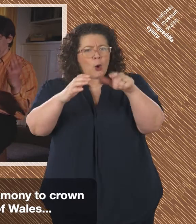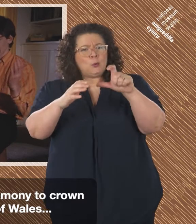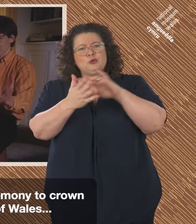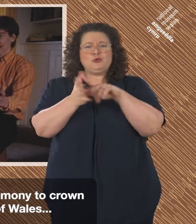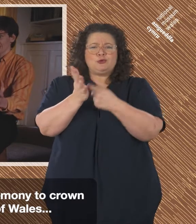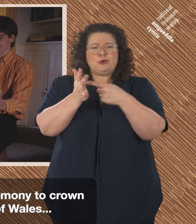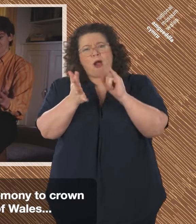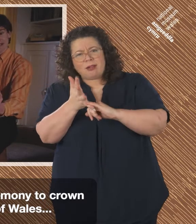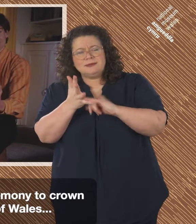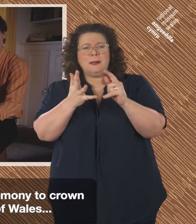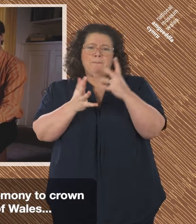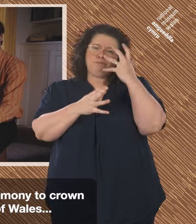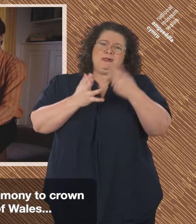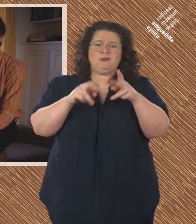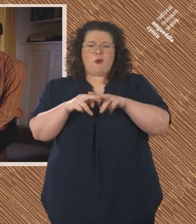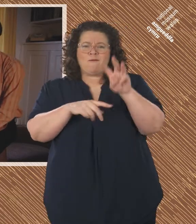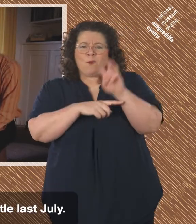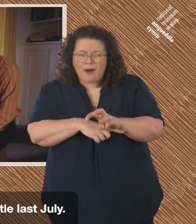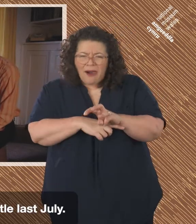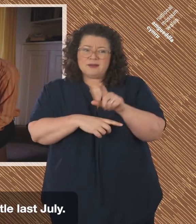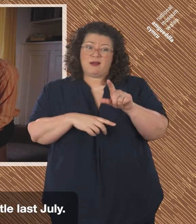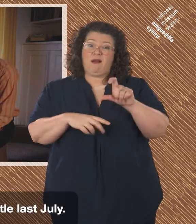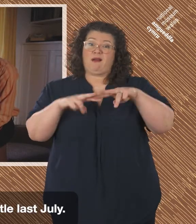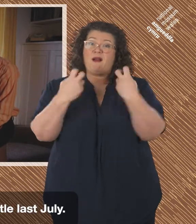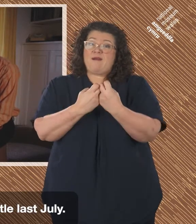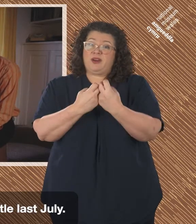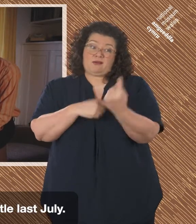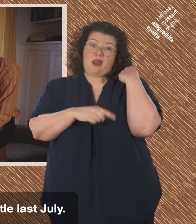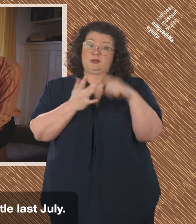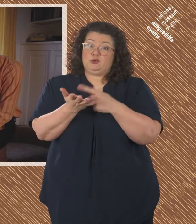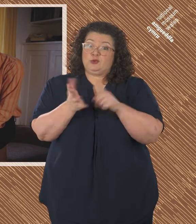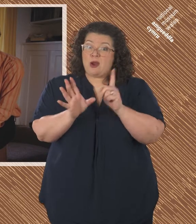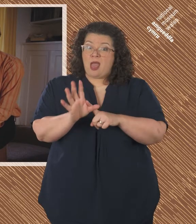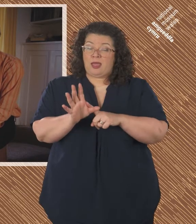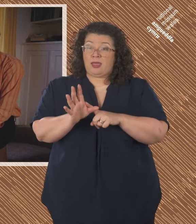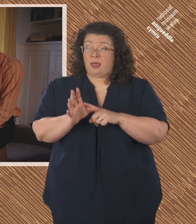to crown Charles, Prince of Wales, in Carnarvon Castle last July.